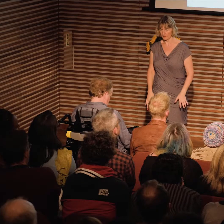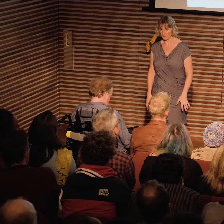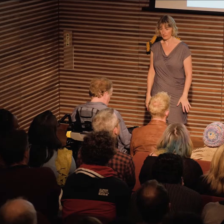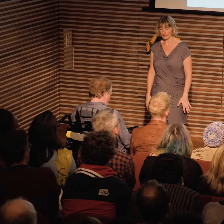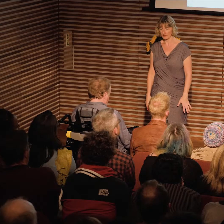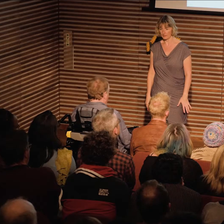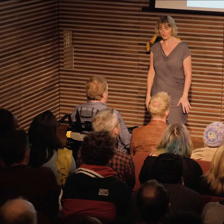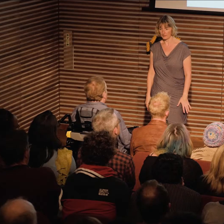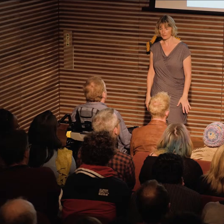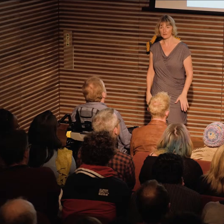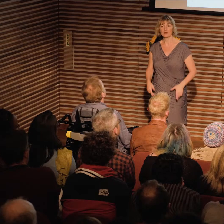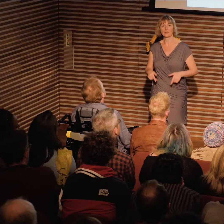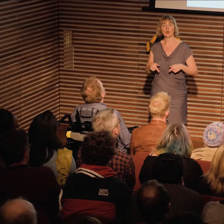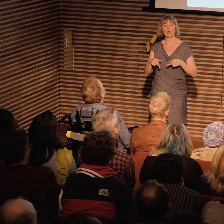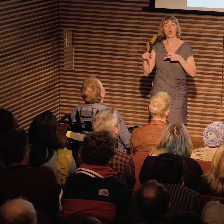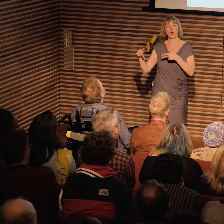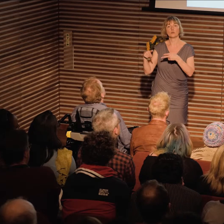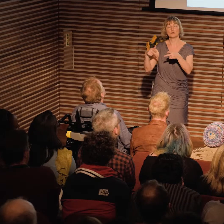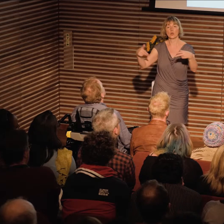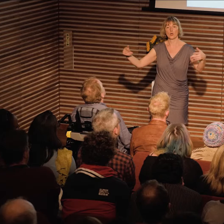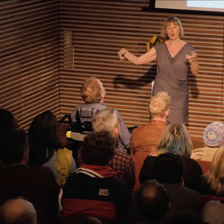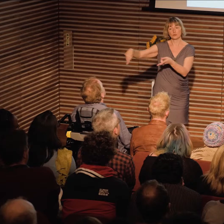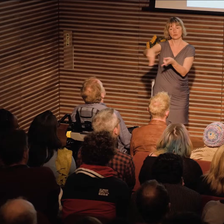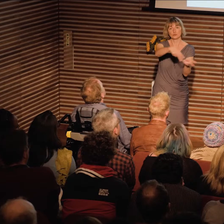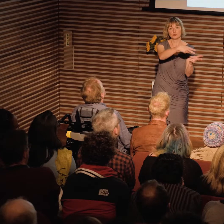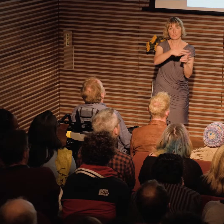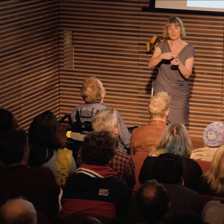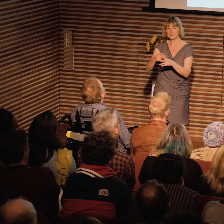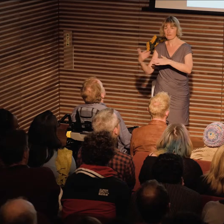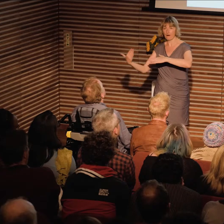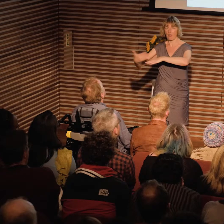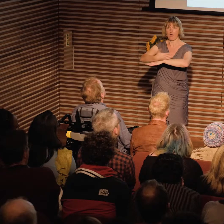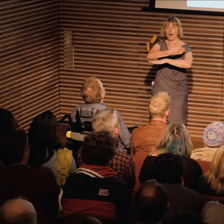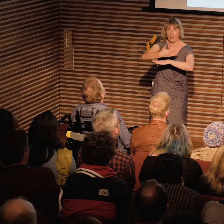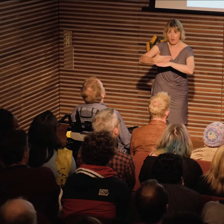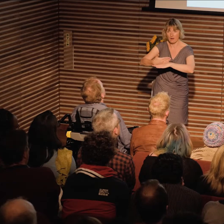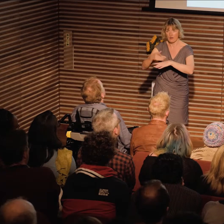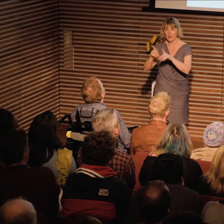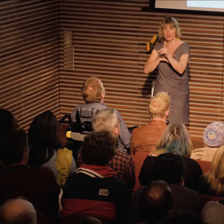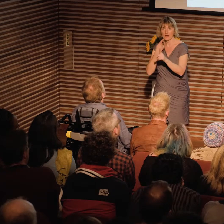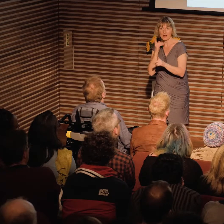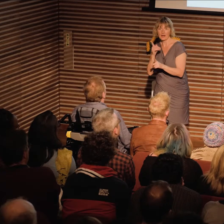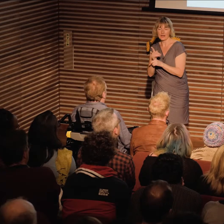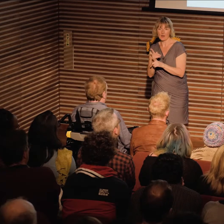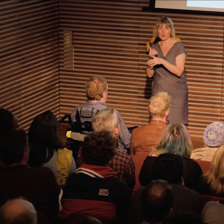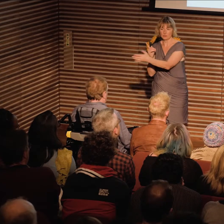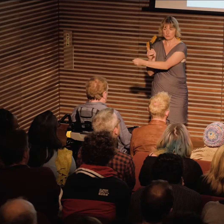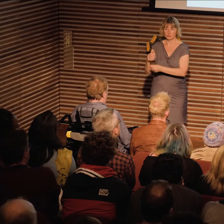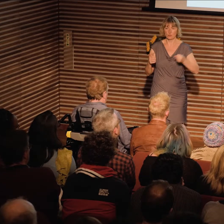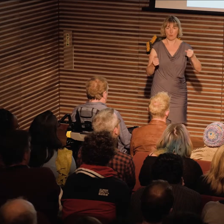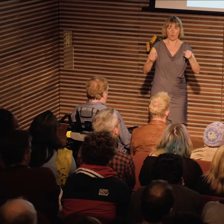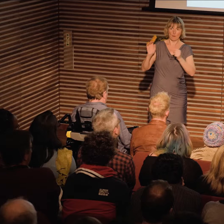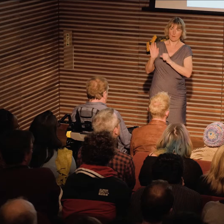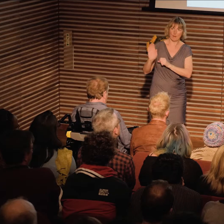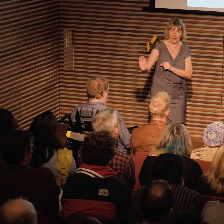Back on the street, there is a bang. A young couple climb into a car, talking. Another car door